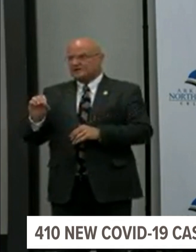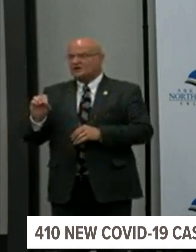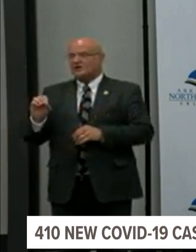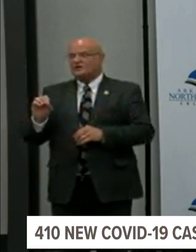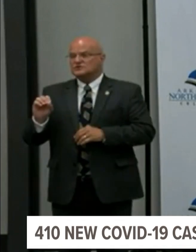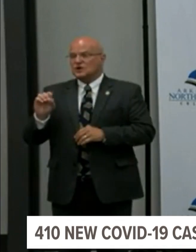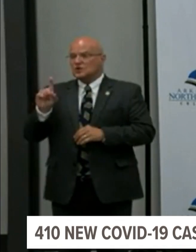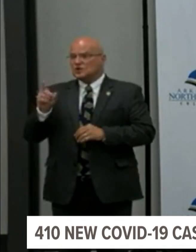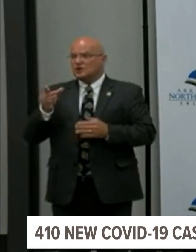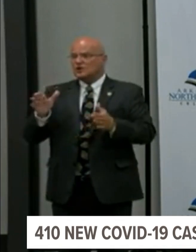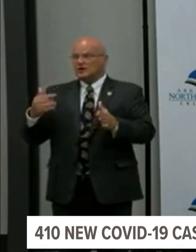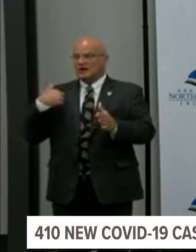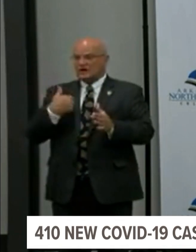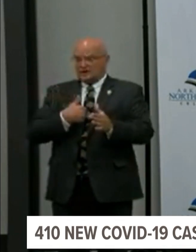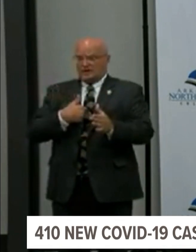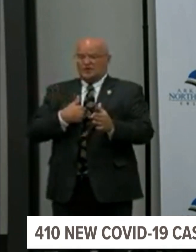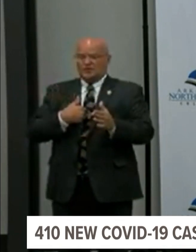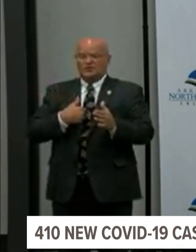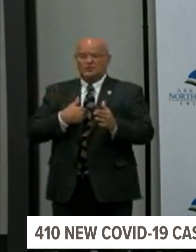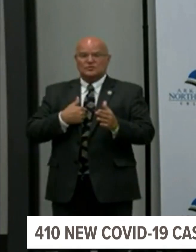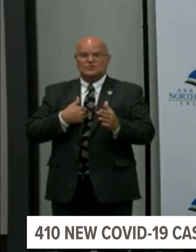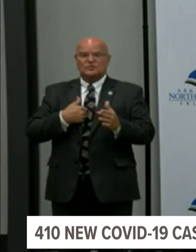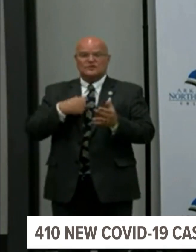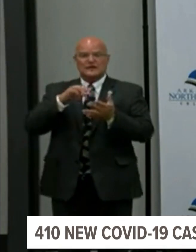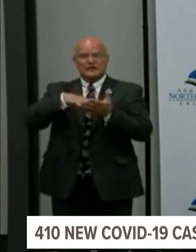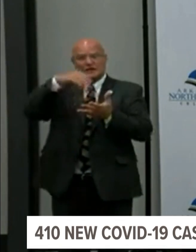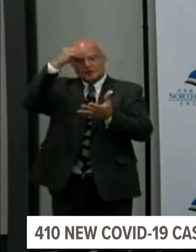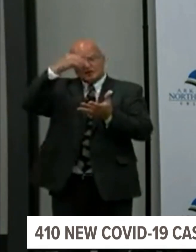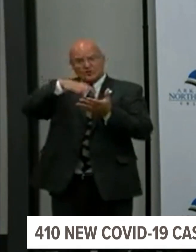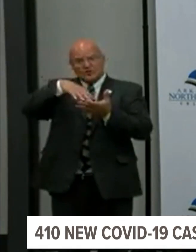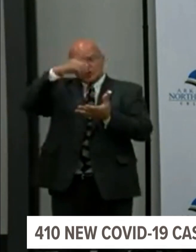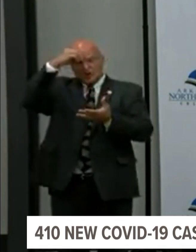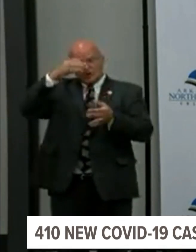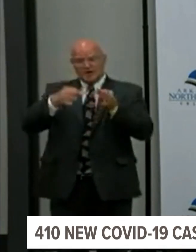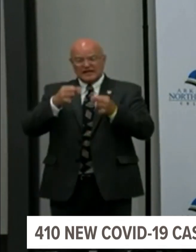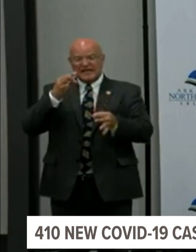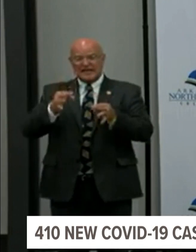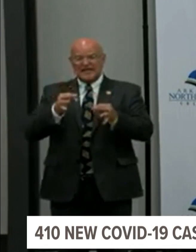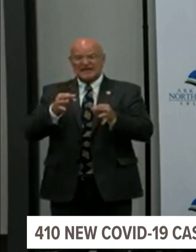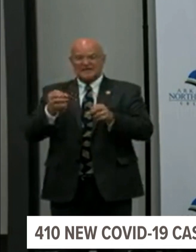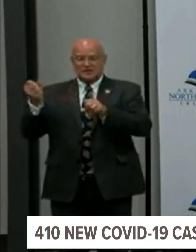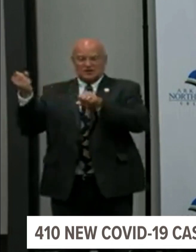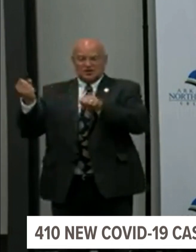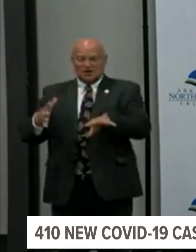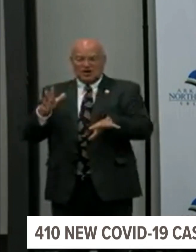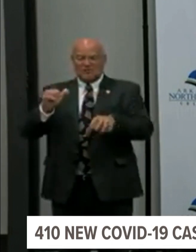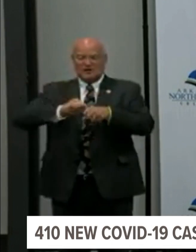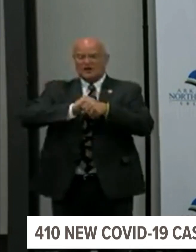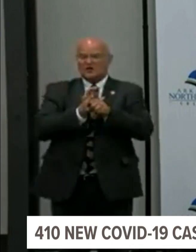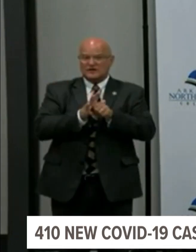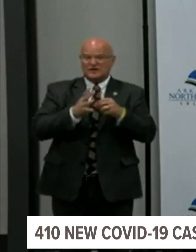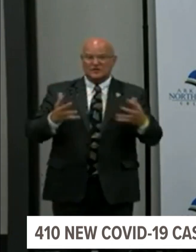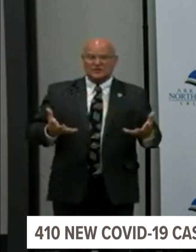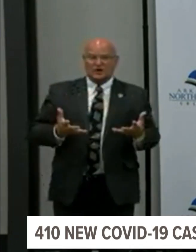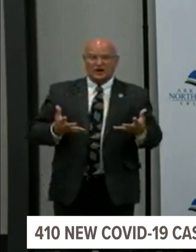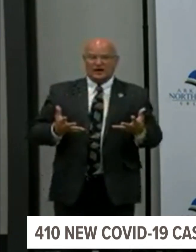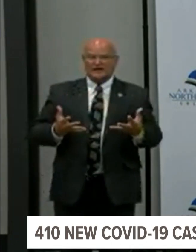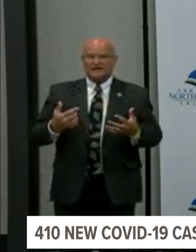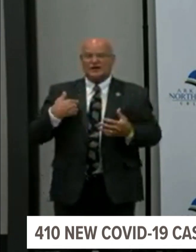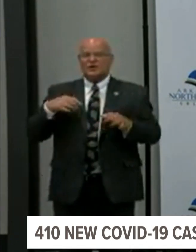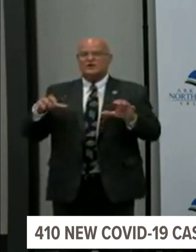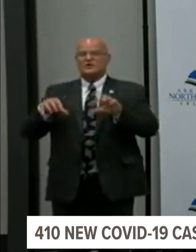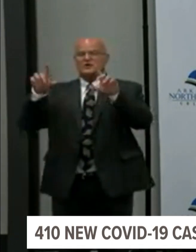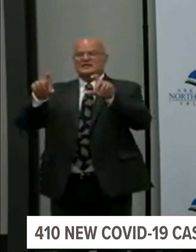one way that we learn if someone's symptoms are being caused by COVID-19 is we do